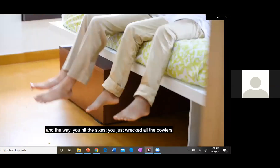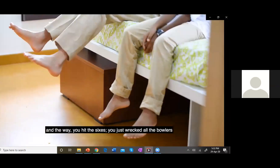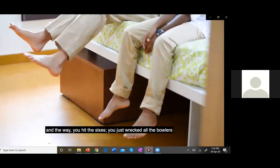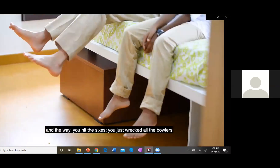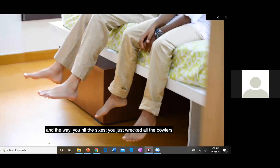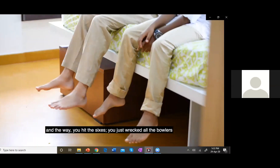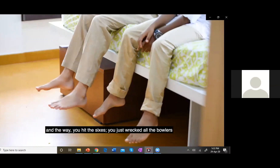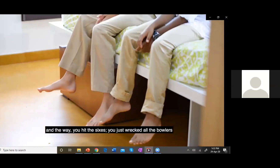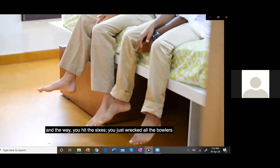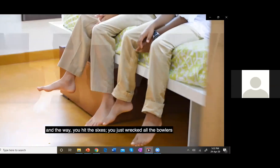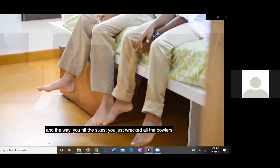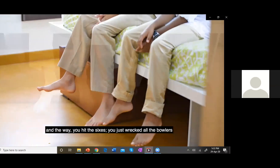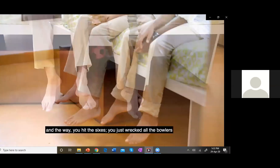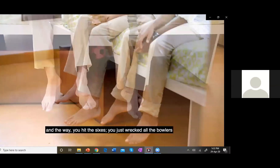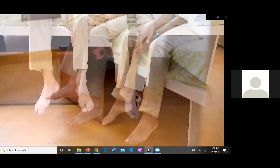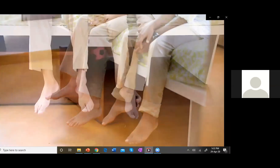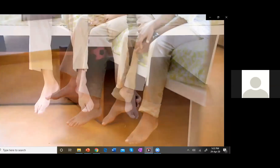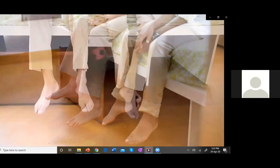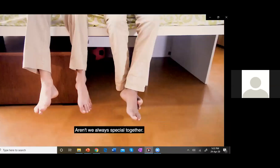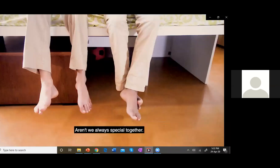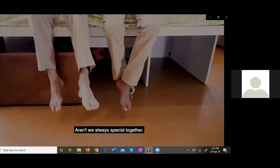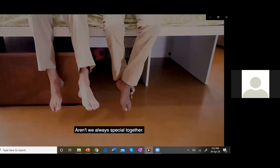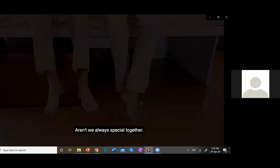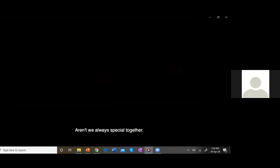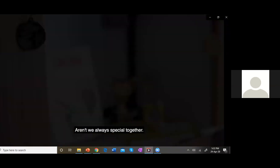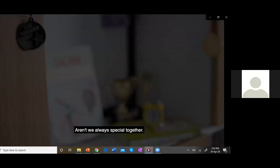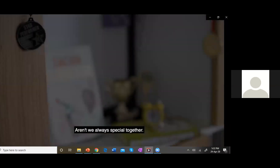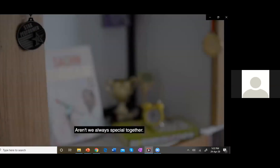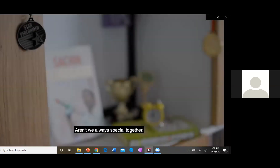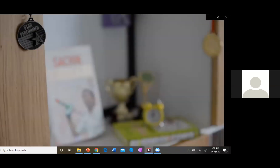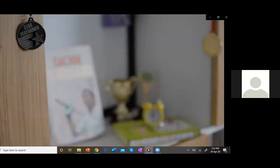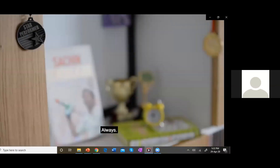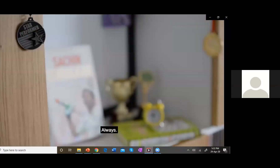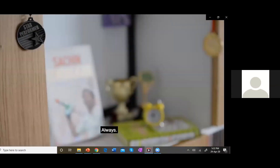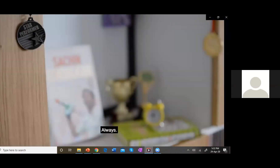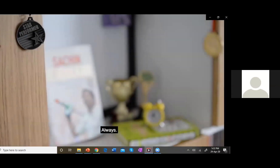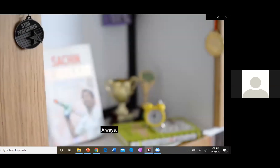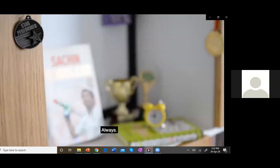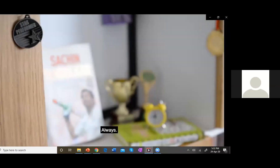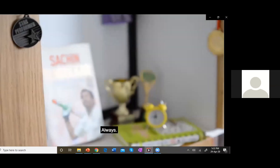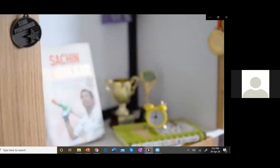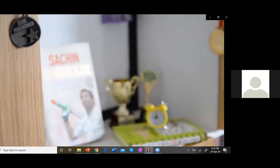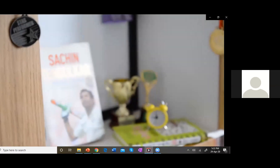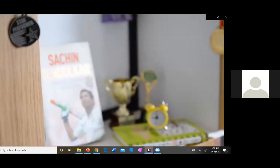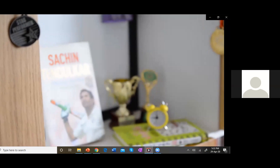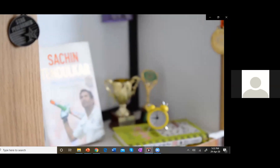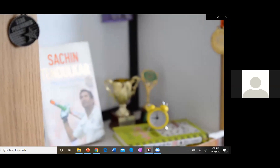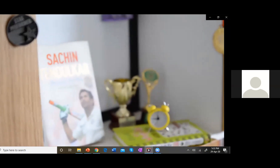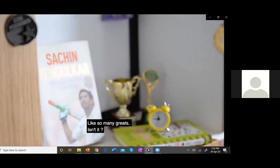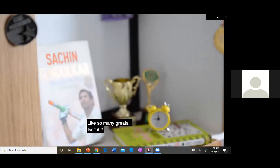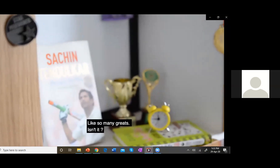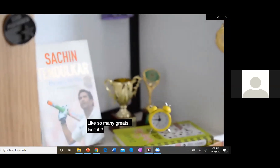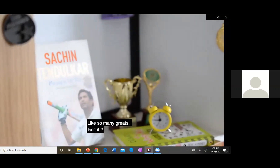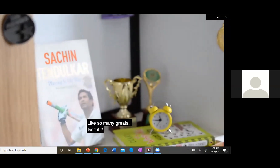bowlers. Aren't we always special together? Always. Like so many greats, isn't